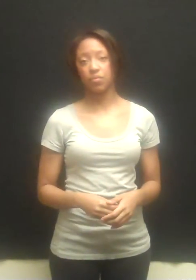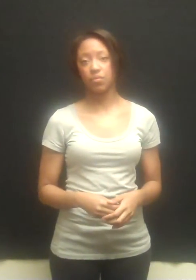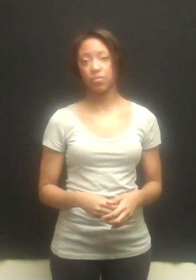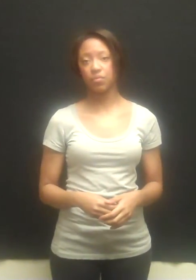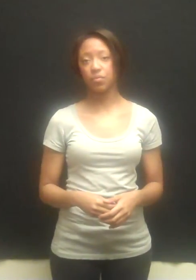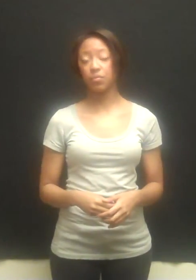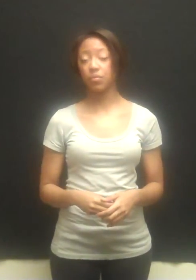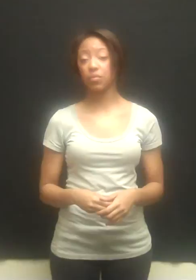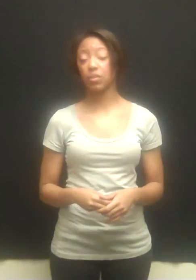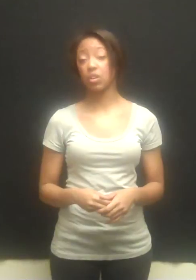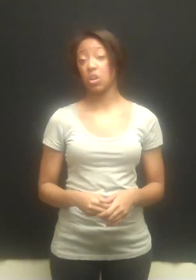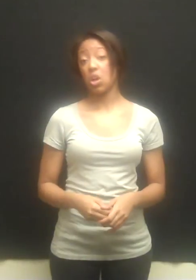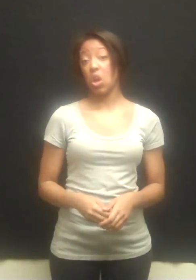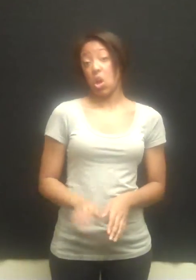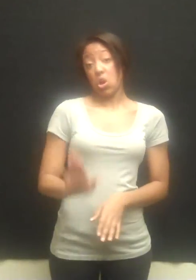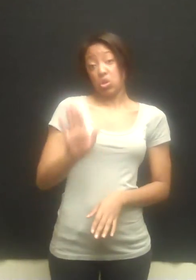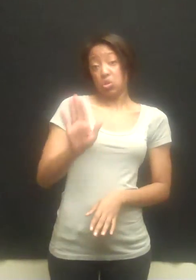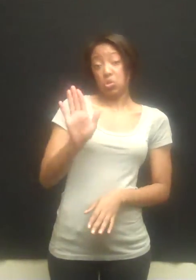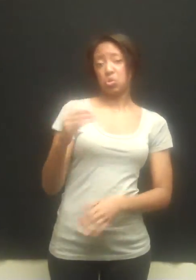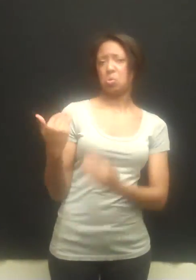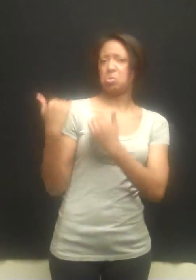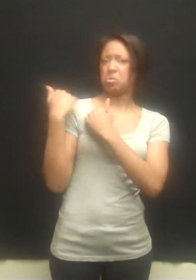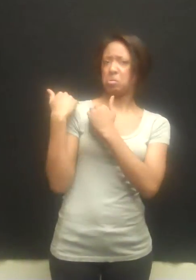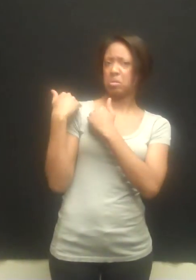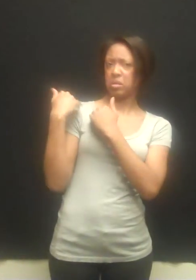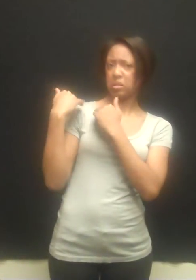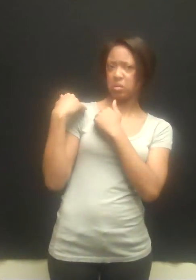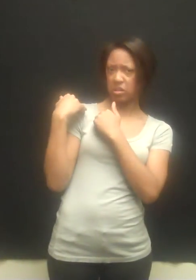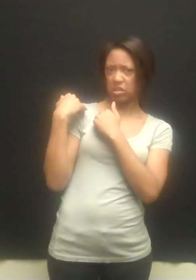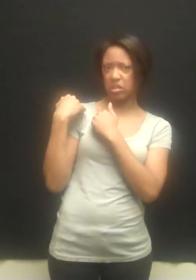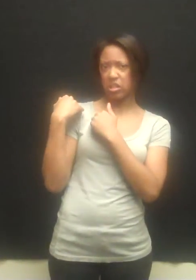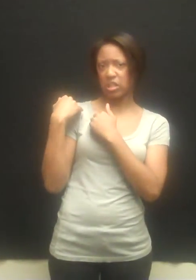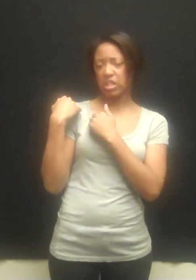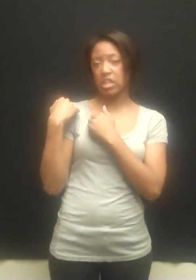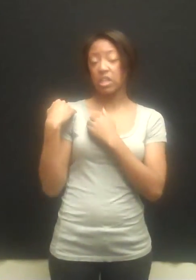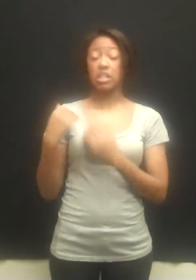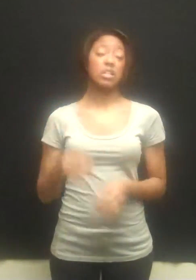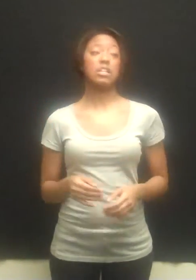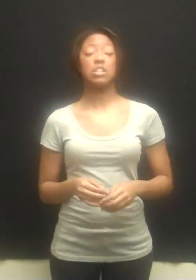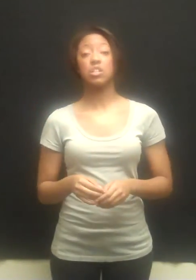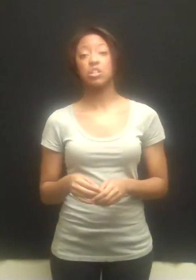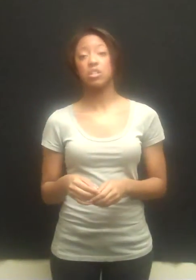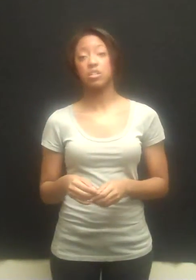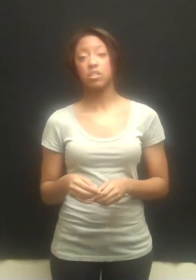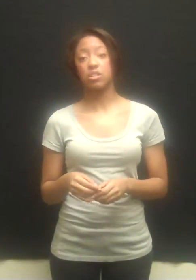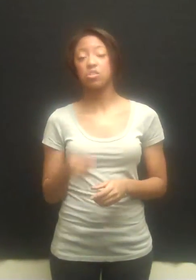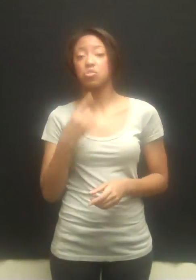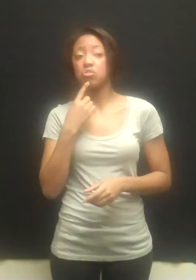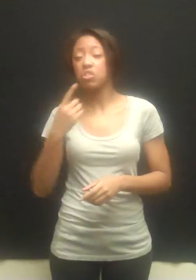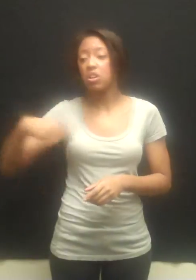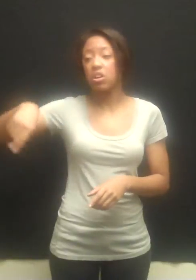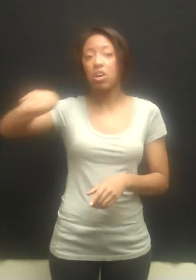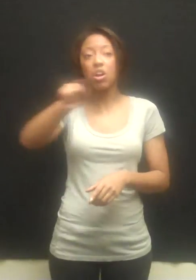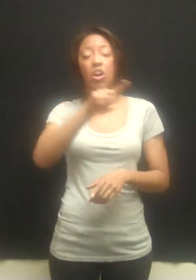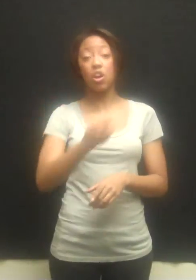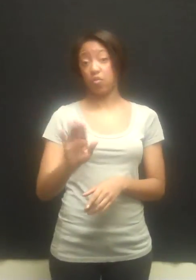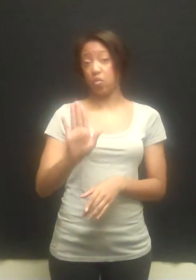It is your responsibility to make your needs known to the employer so that they understand what accommodations you require to perform